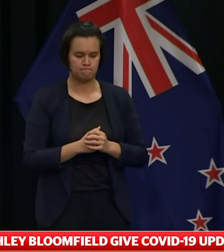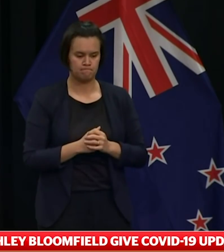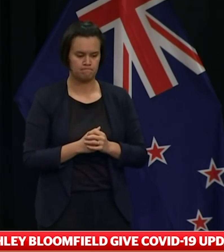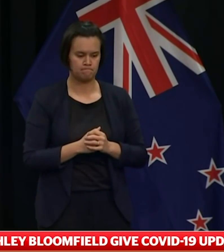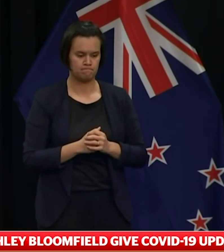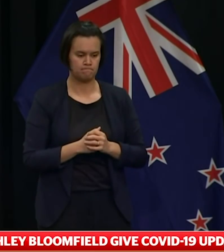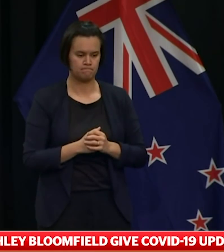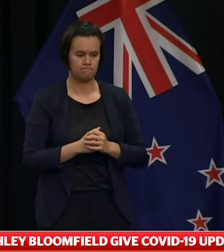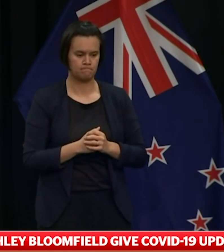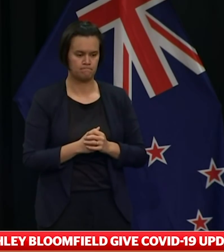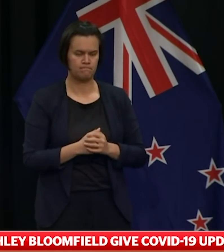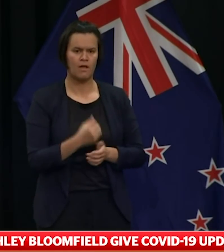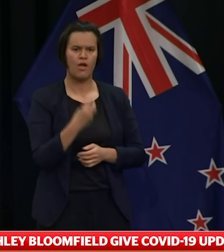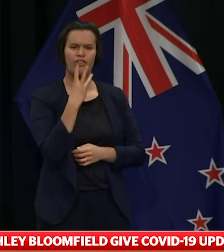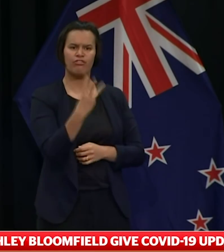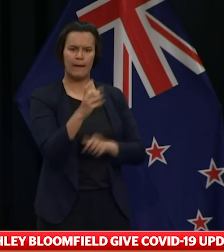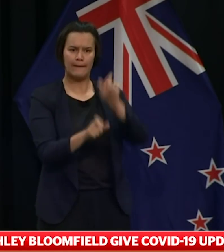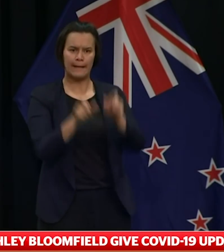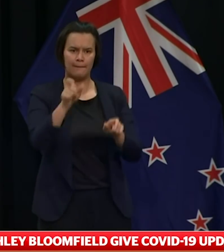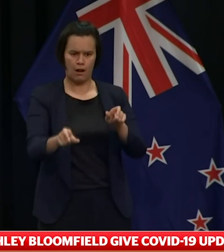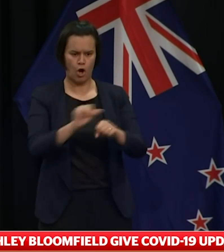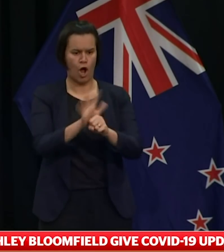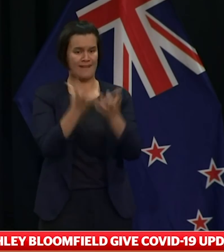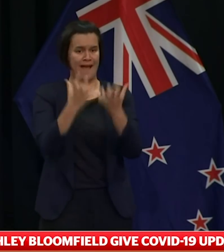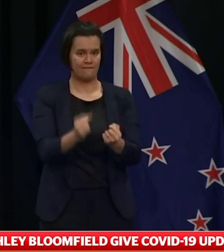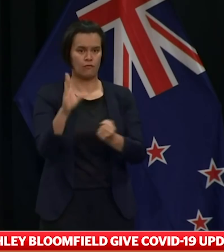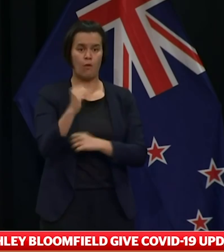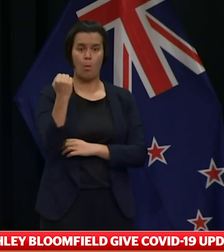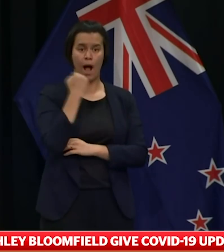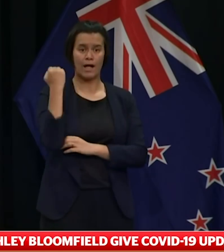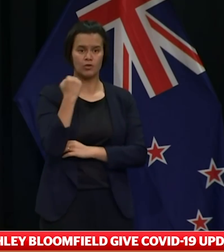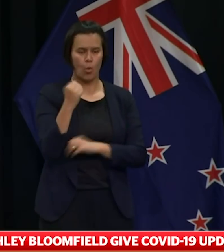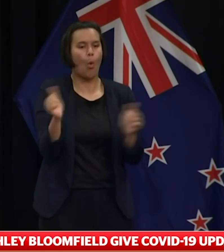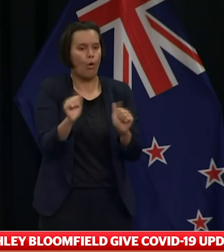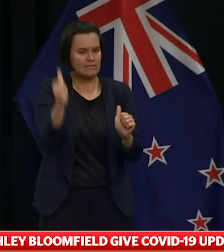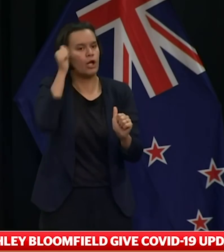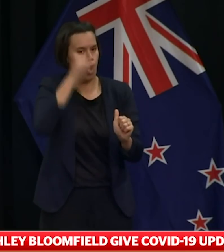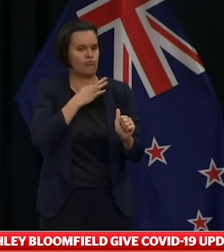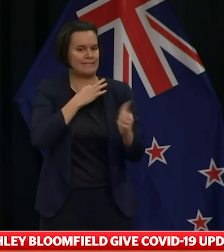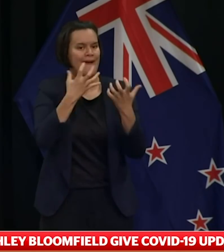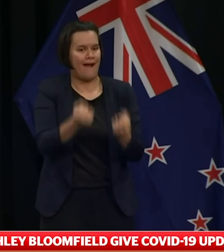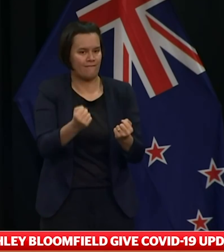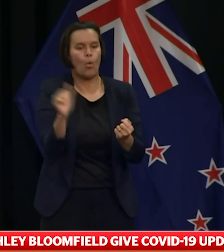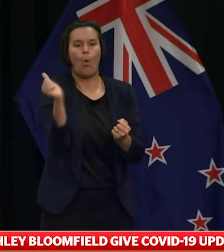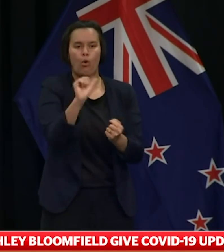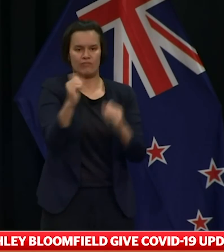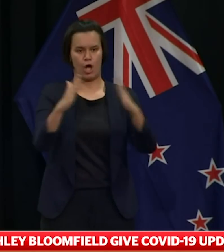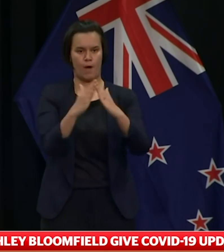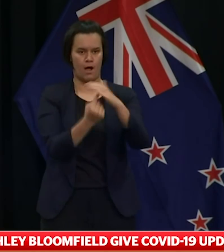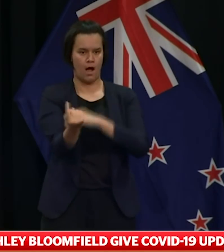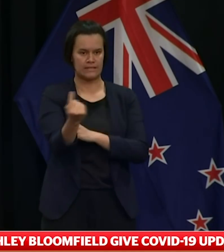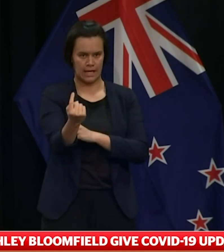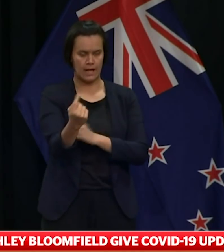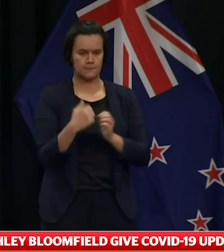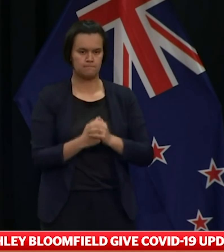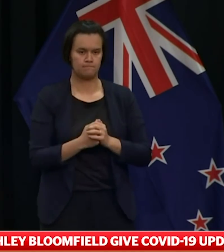the 5 cases in Waikato today are already known to have contacts. In fact, they were isolating already, and the other one has also been linked to the outbreak